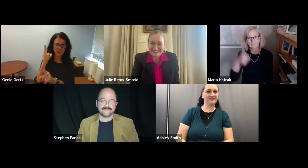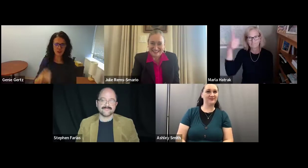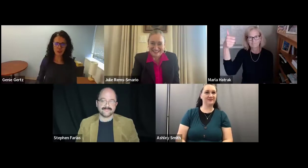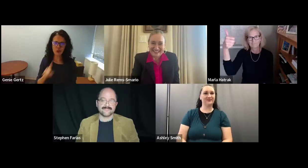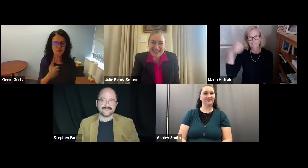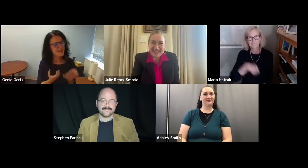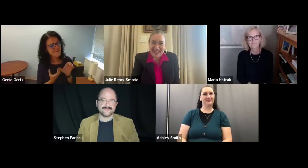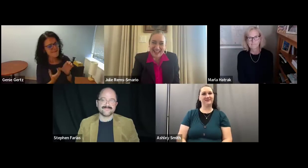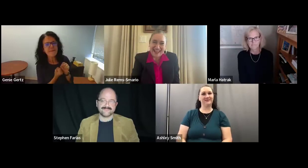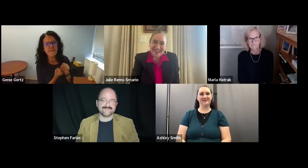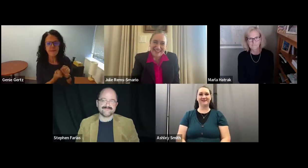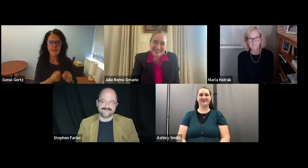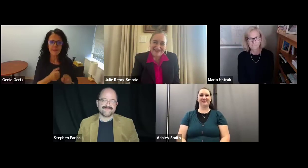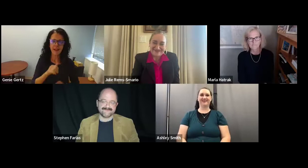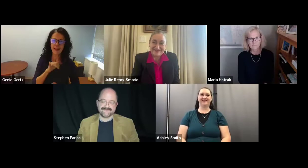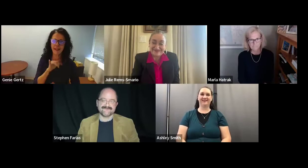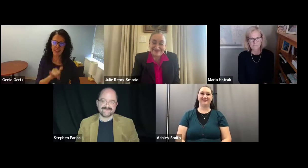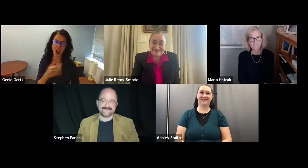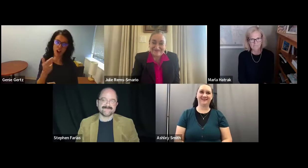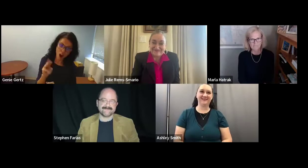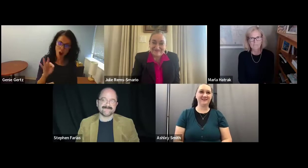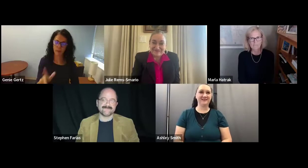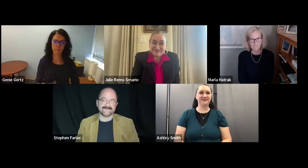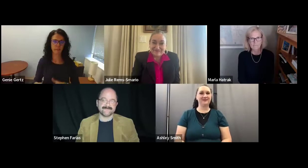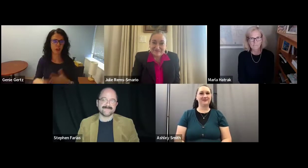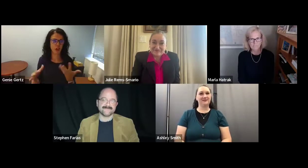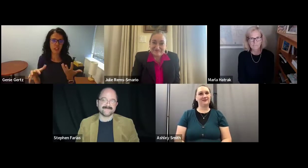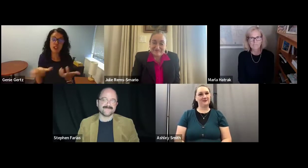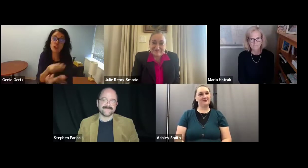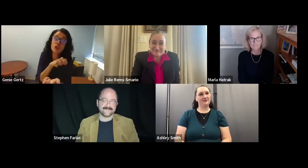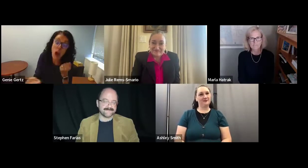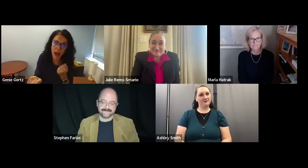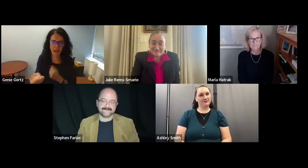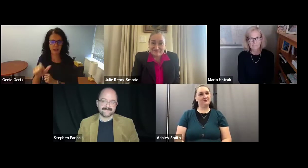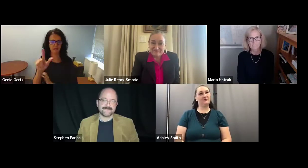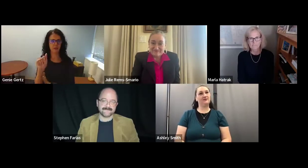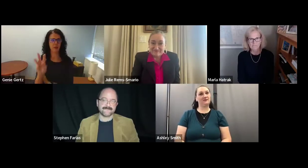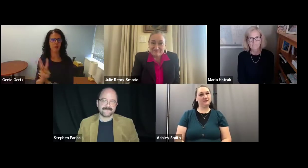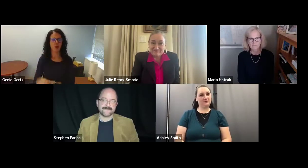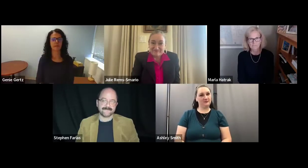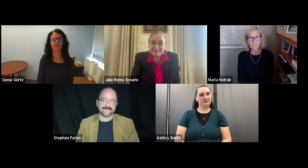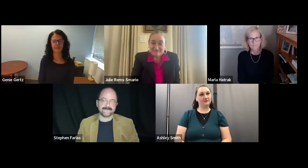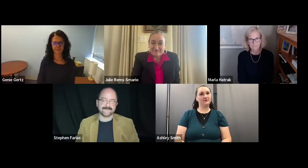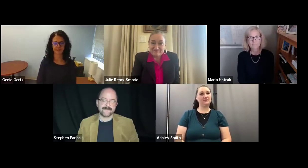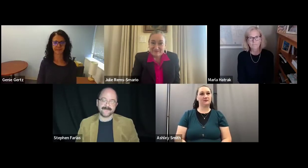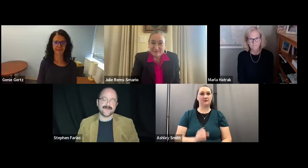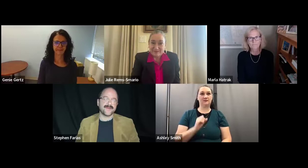I'm with Marla at this point. Let's get them. This is as harmful and as destructive as